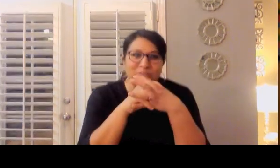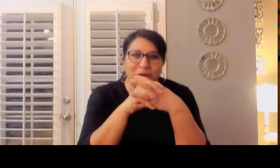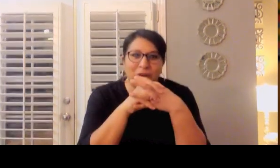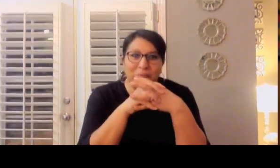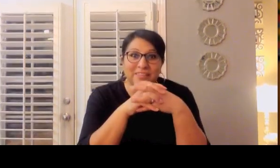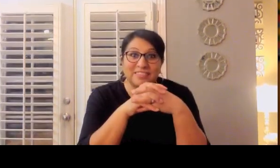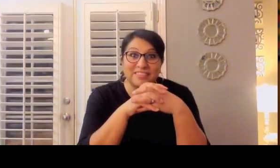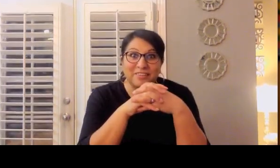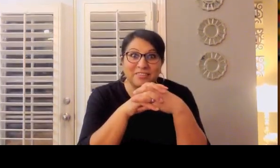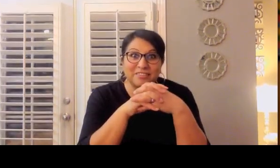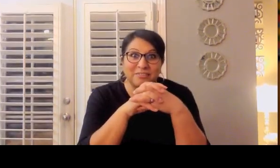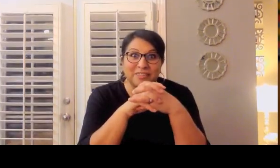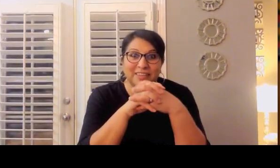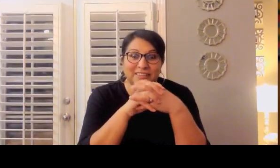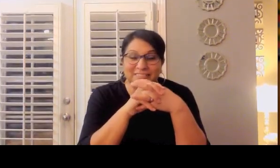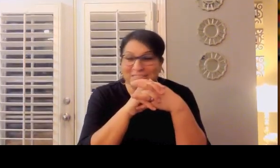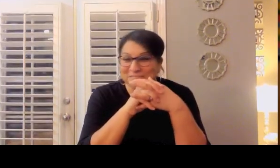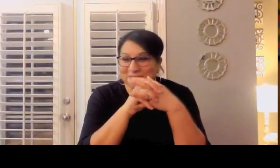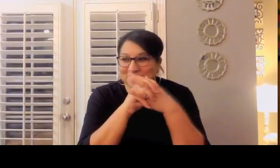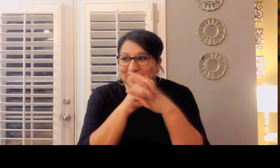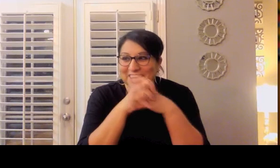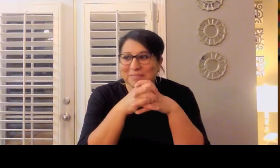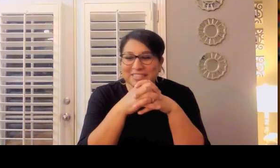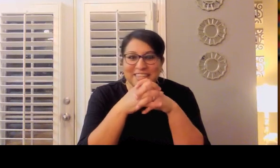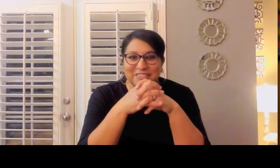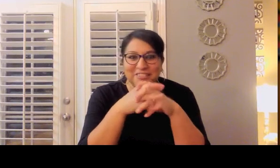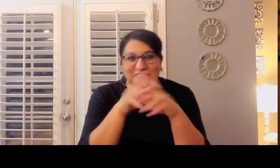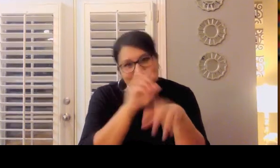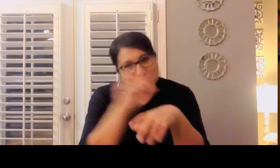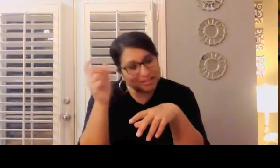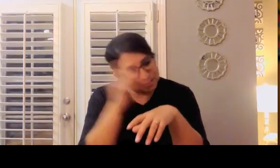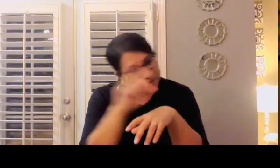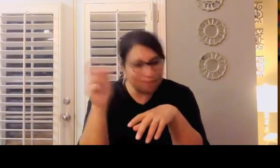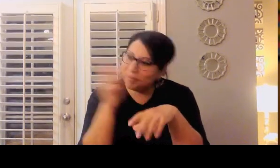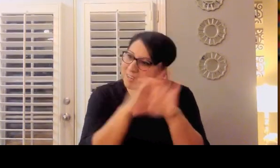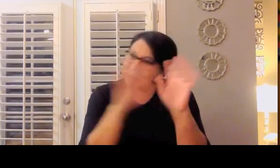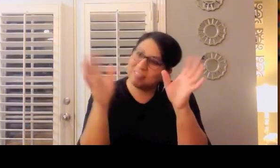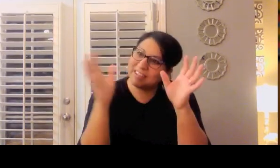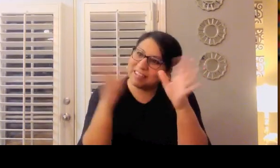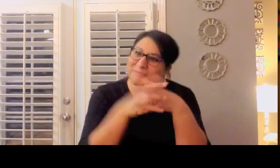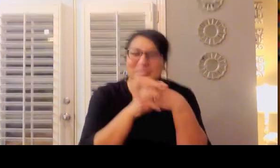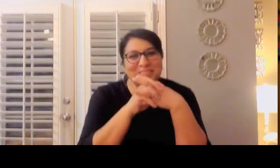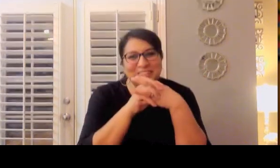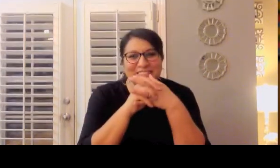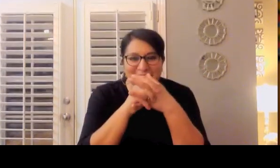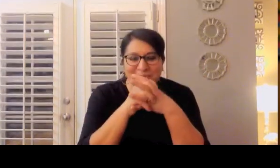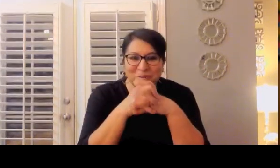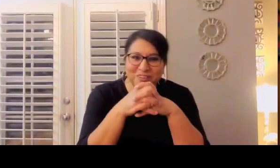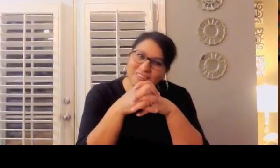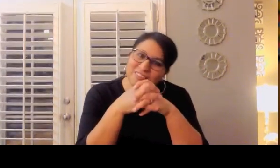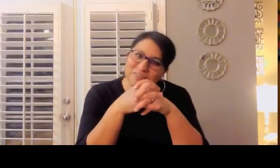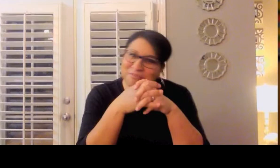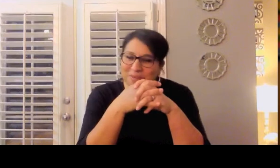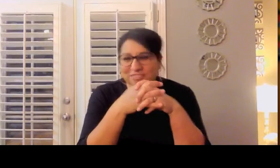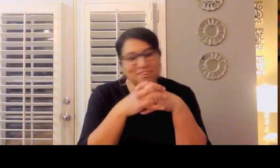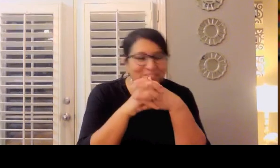those are big this year too, again. So cool. I'm excited to custom make those for everybody with their names on there. It's kind of cool, you know,